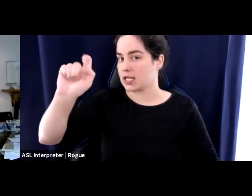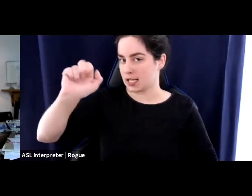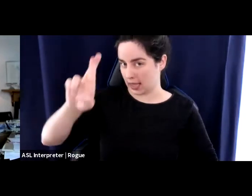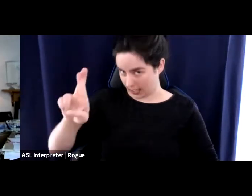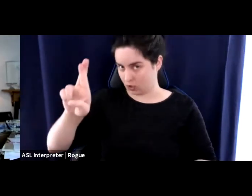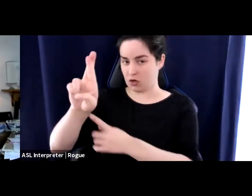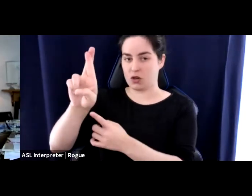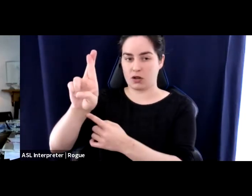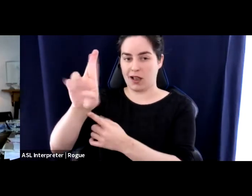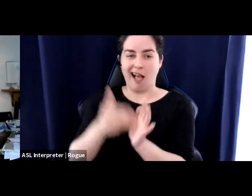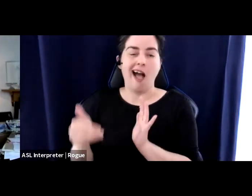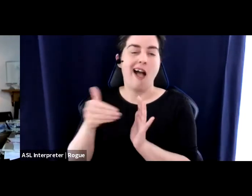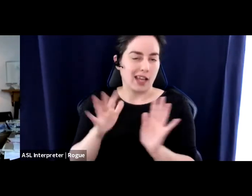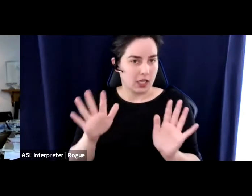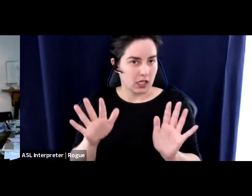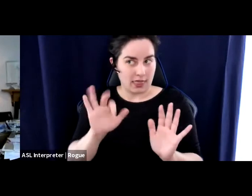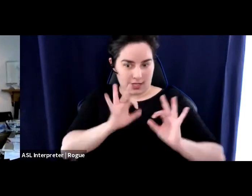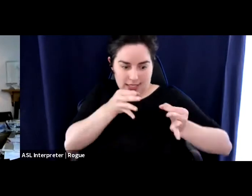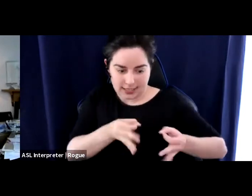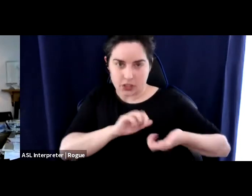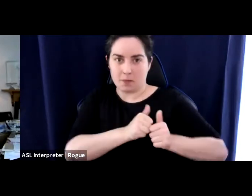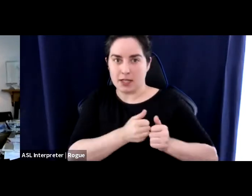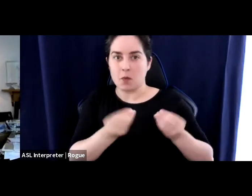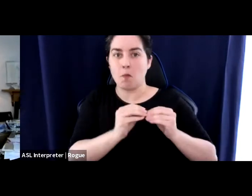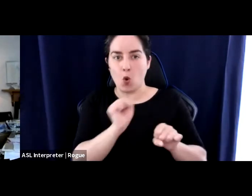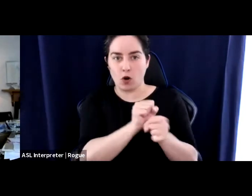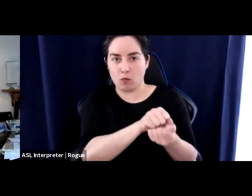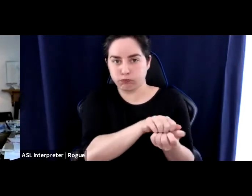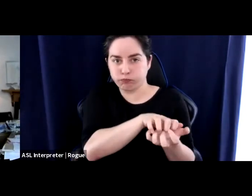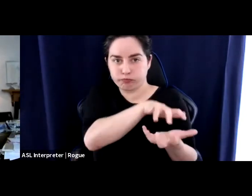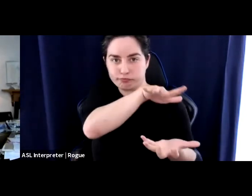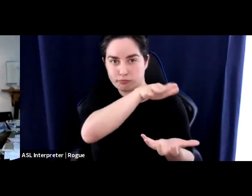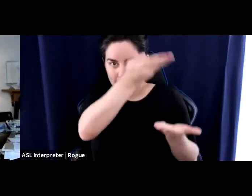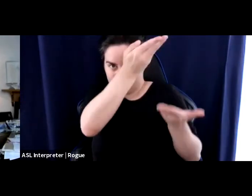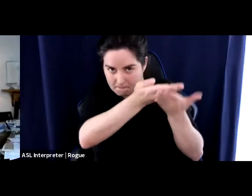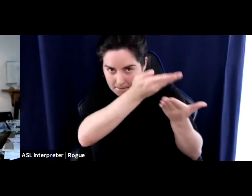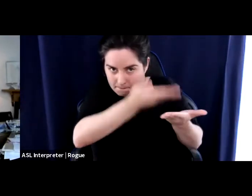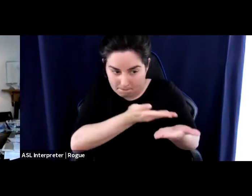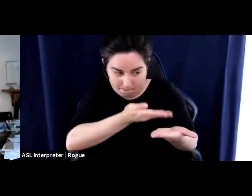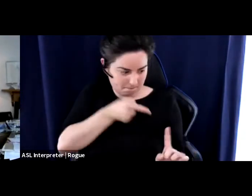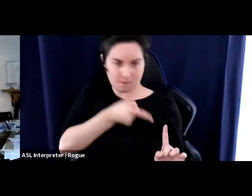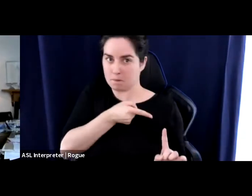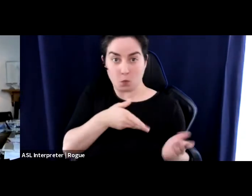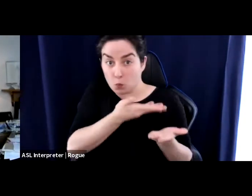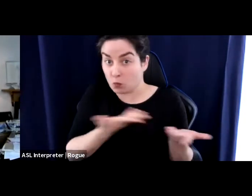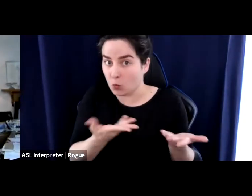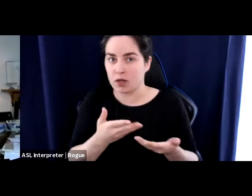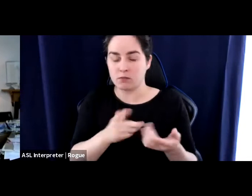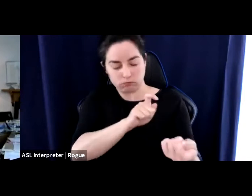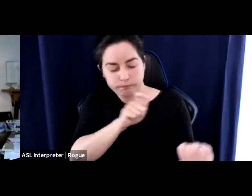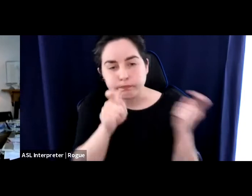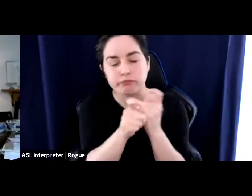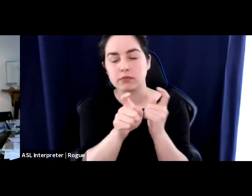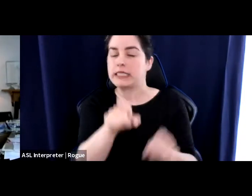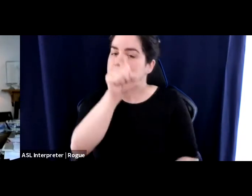I think, that, like I said, begins to create a body of work that shows evidence that it's time for important changes in the courts and